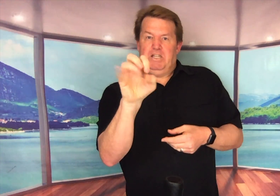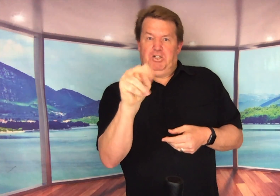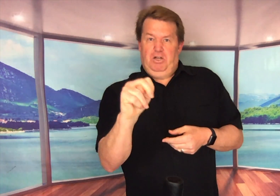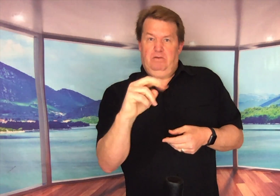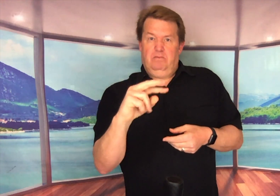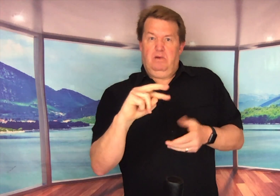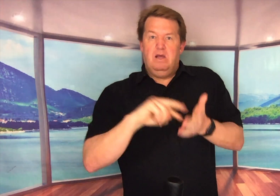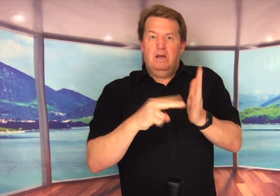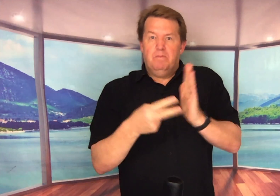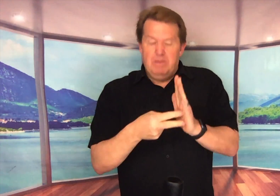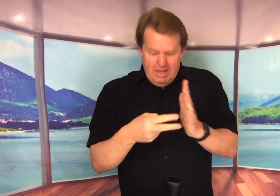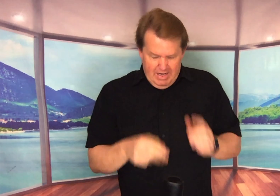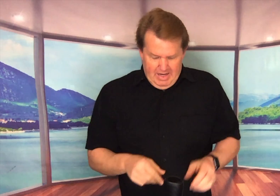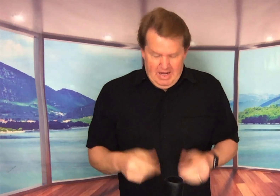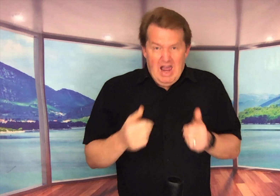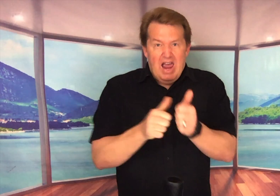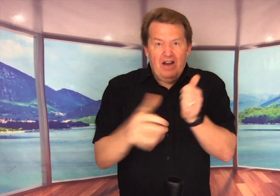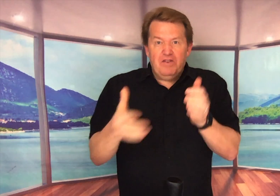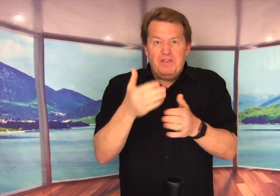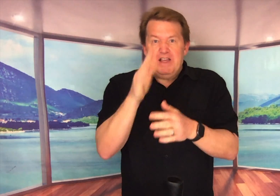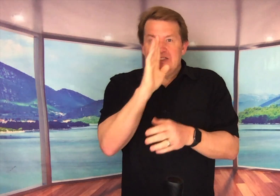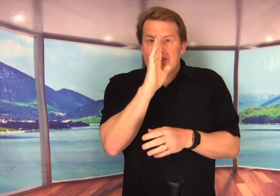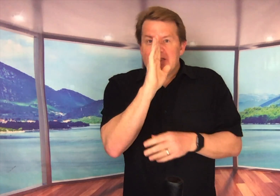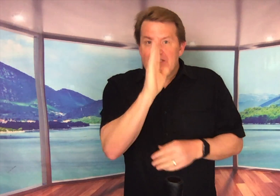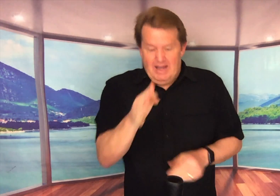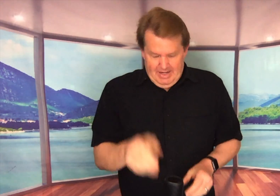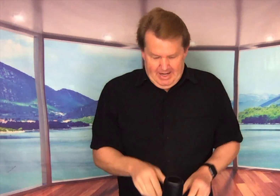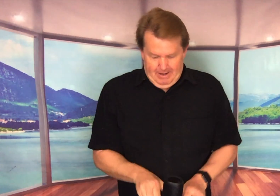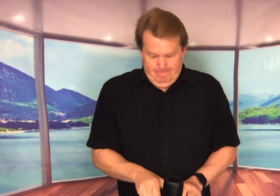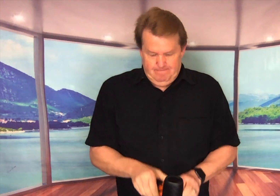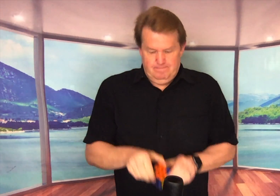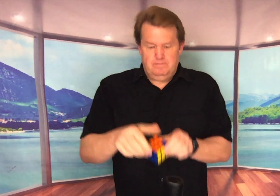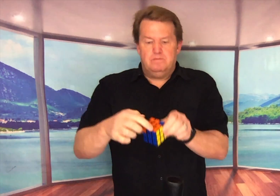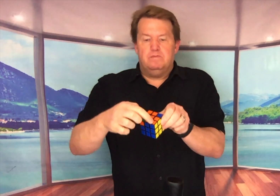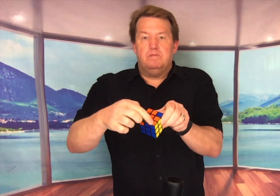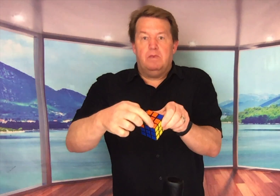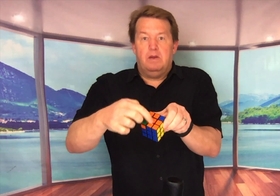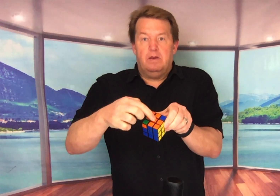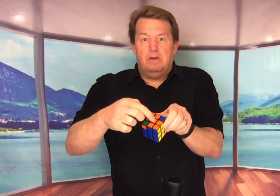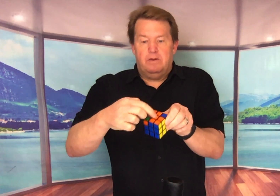position, meaning everything's lining up.